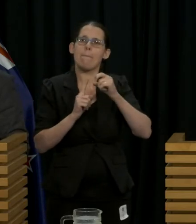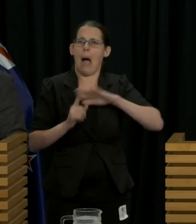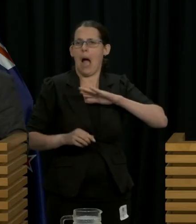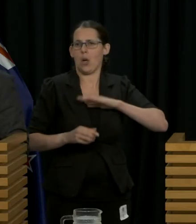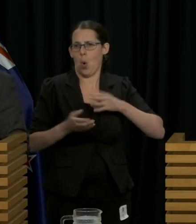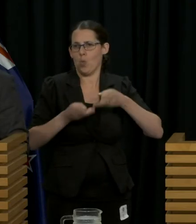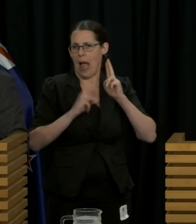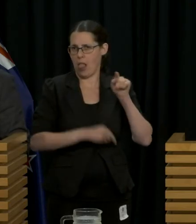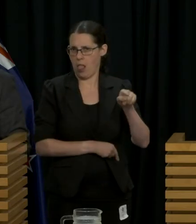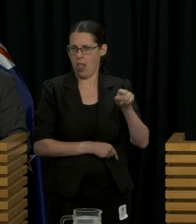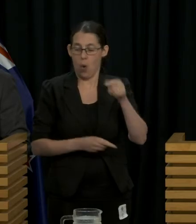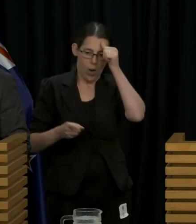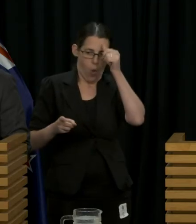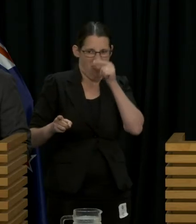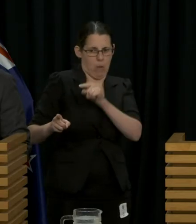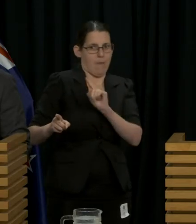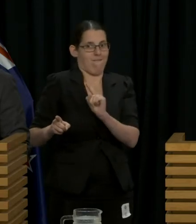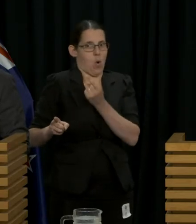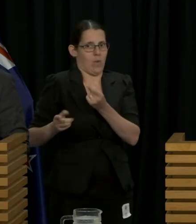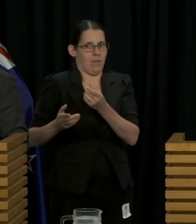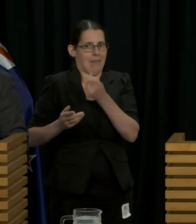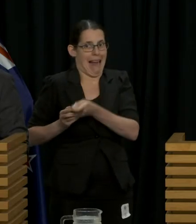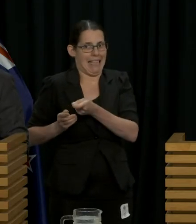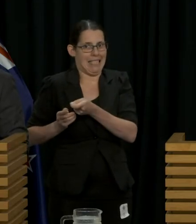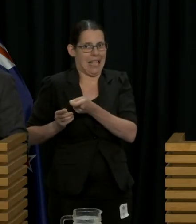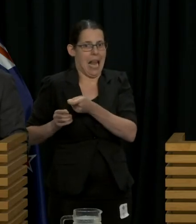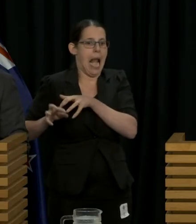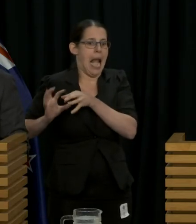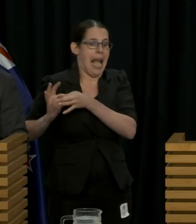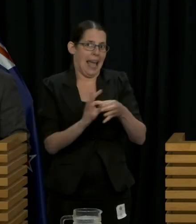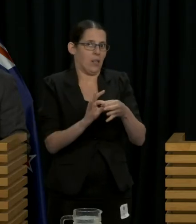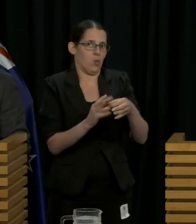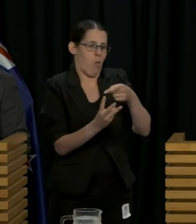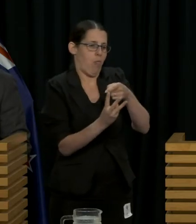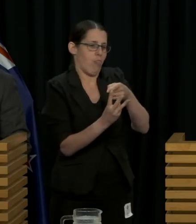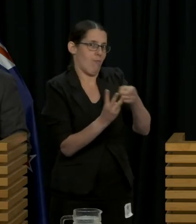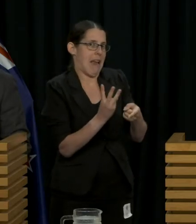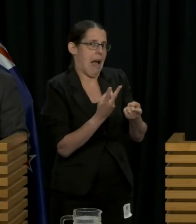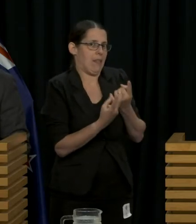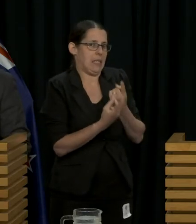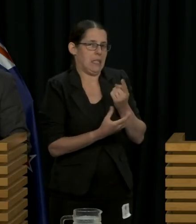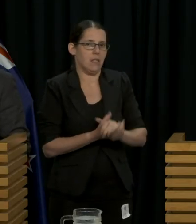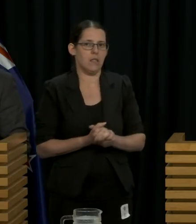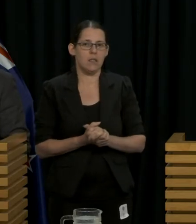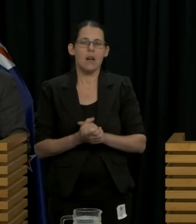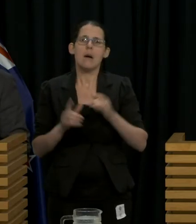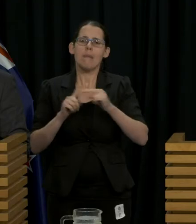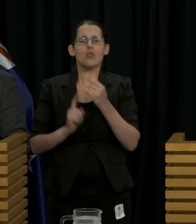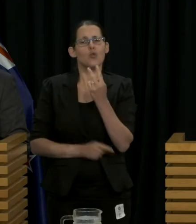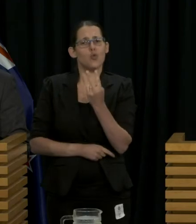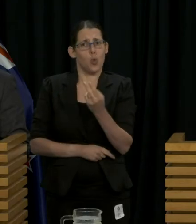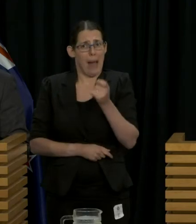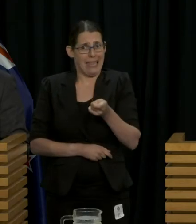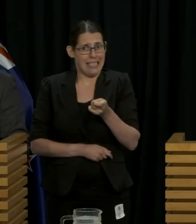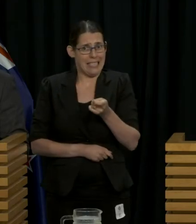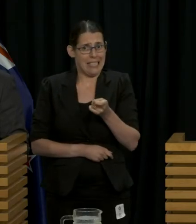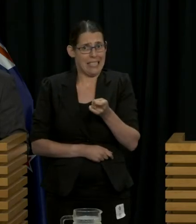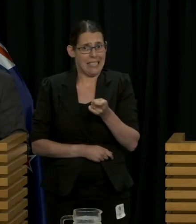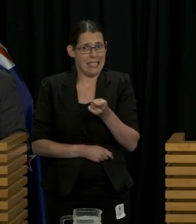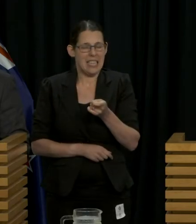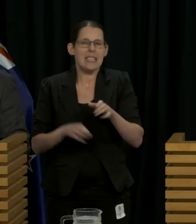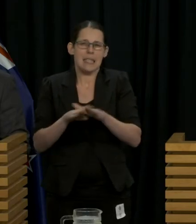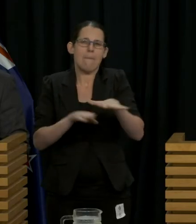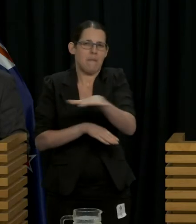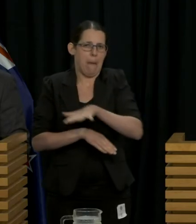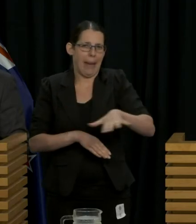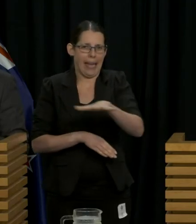cases that we have been dealing with. I want to say of those 3 other cases, 2 of them are from the same family. I think when people hear that there are 2 new